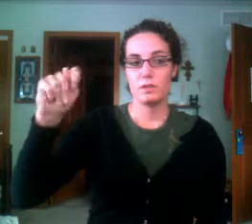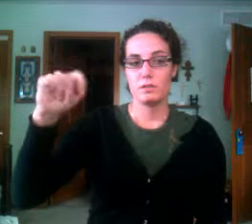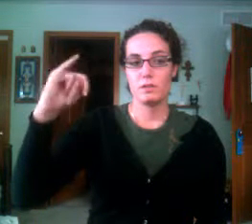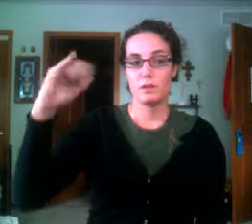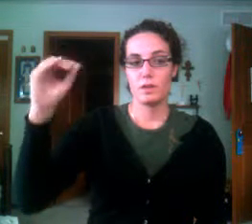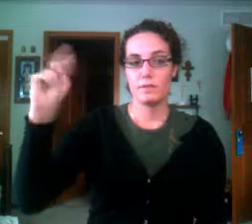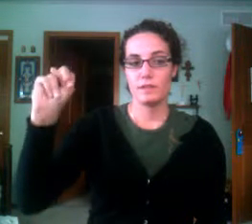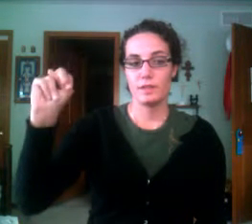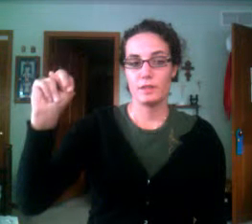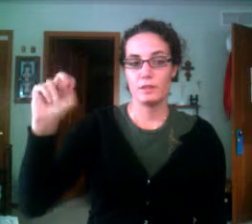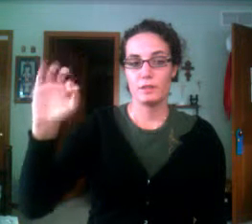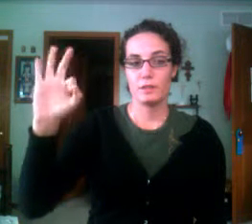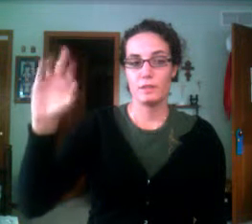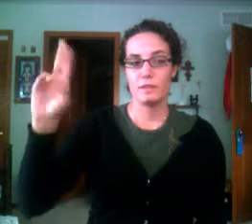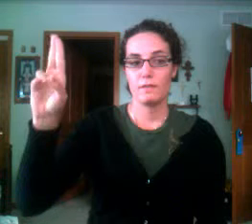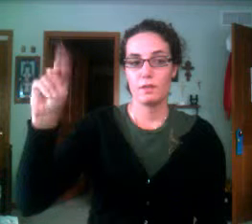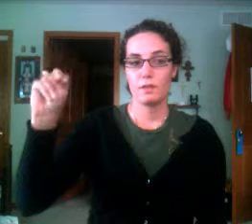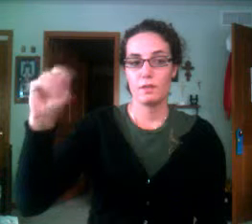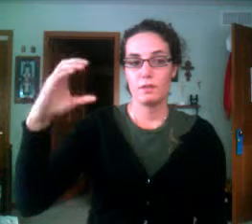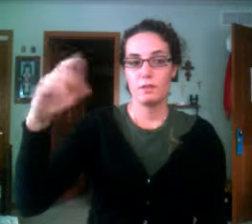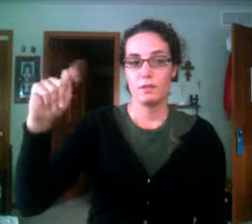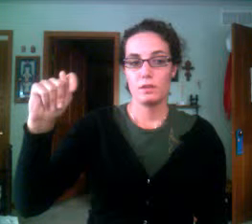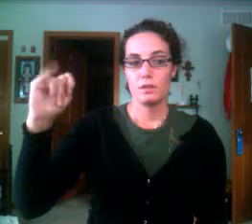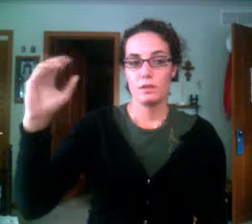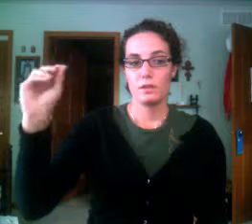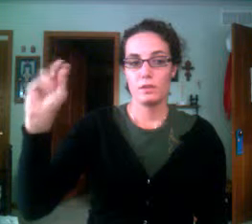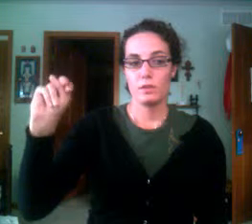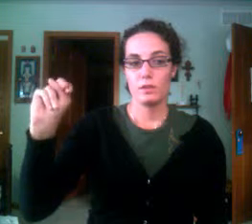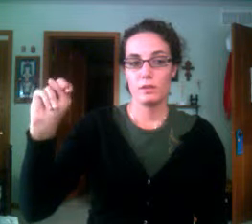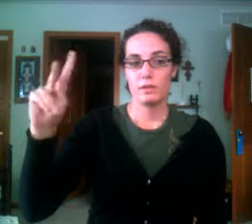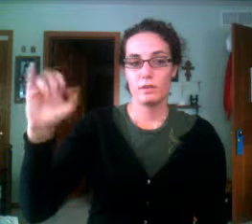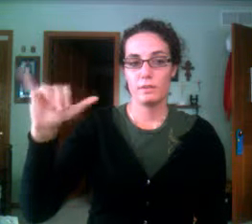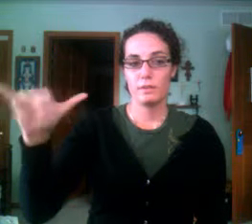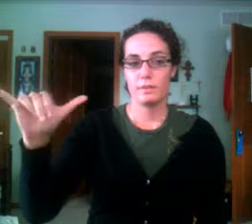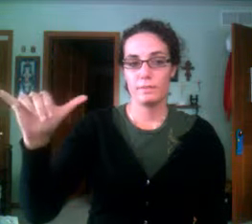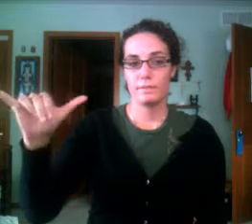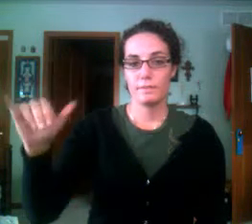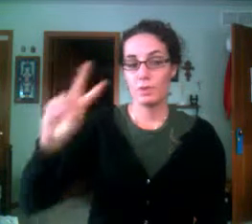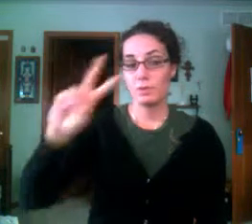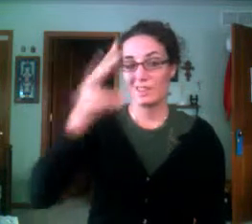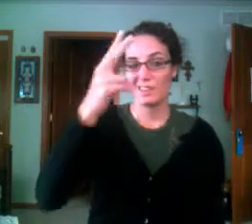to go second, and then press the caret key right here, caret,